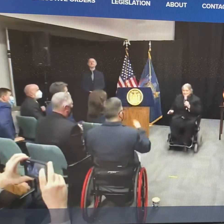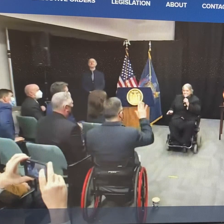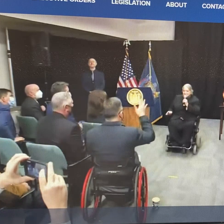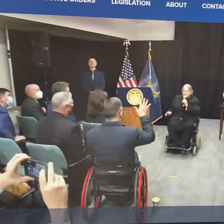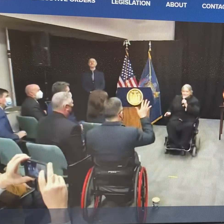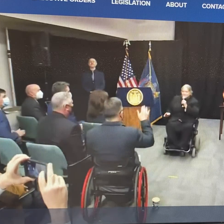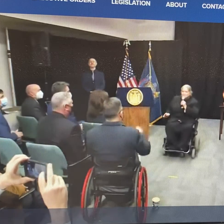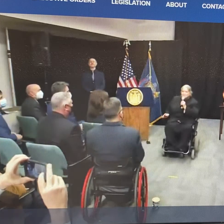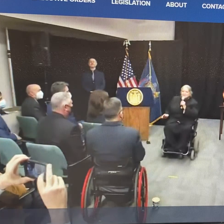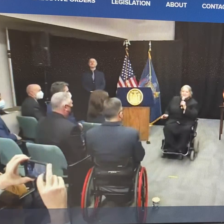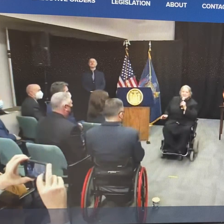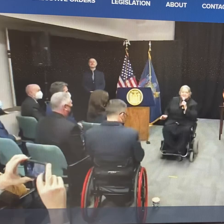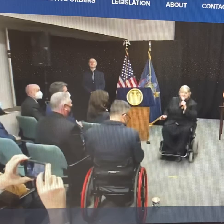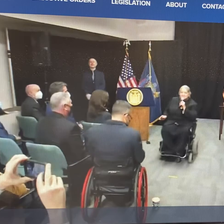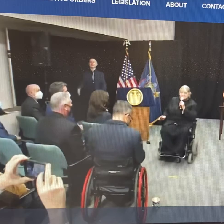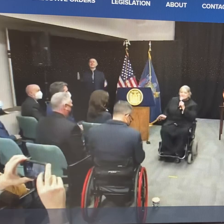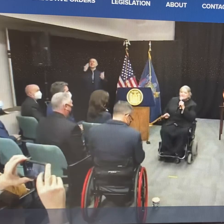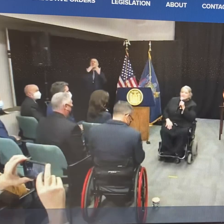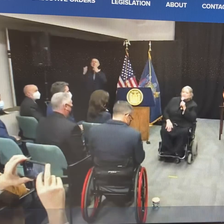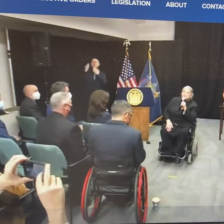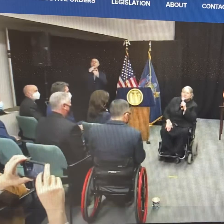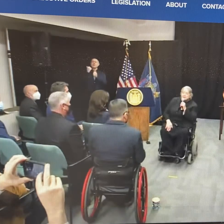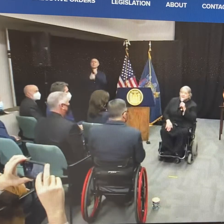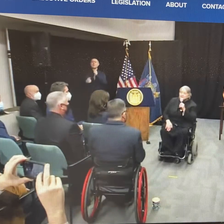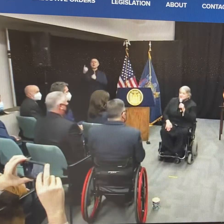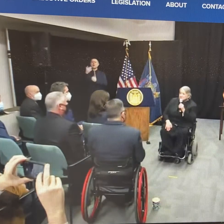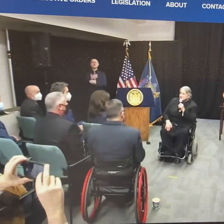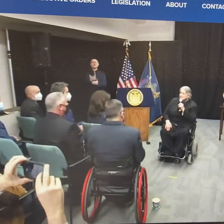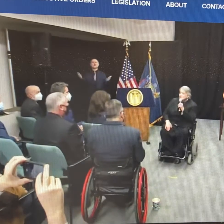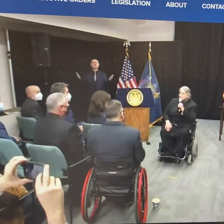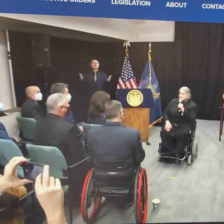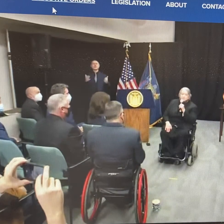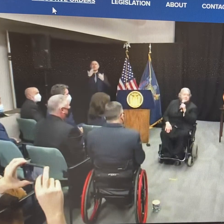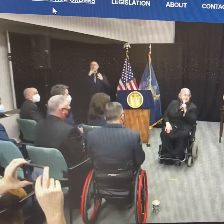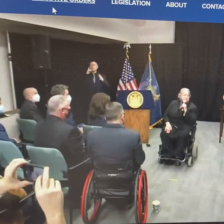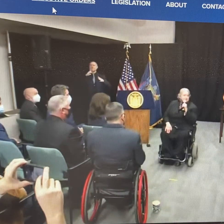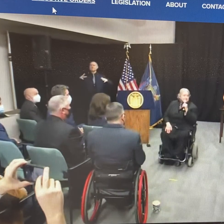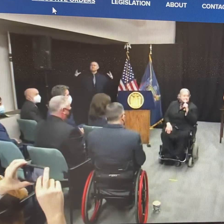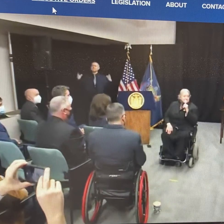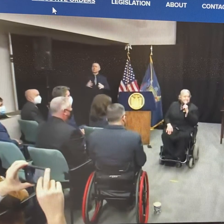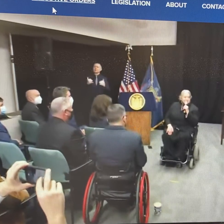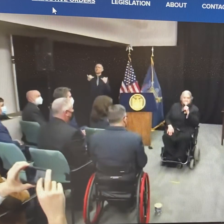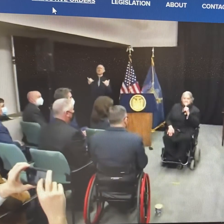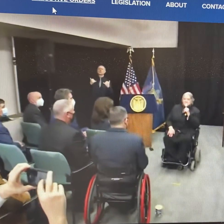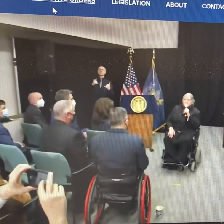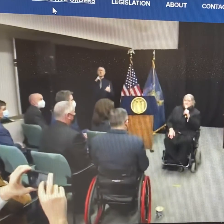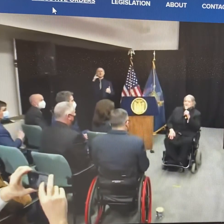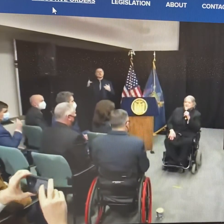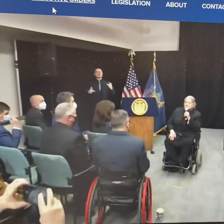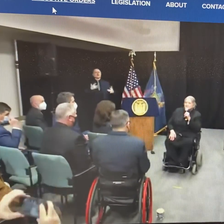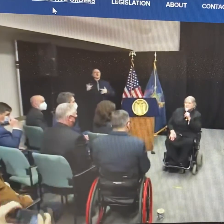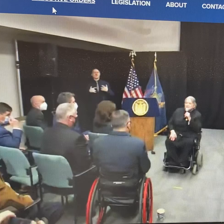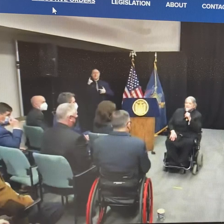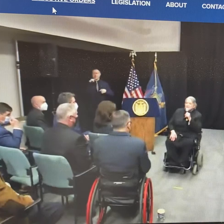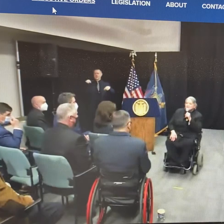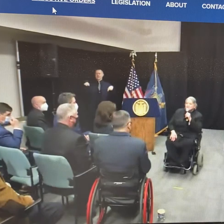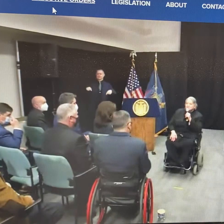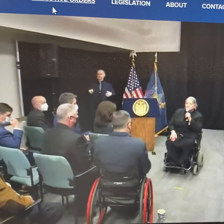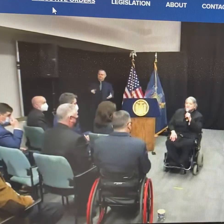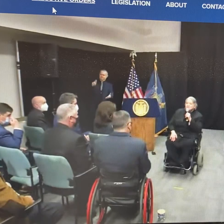Your local news leader. Well, it is Valentine's Day. We are so excited for this bill signing